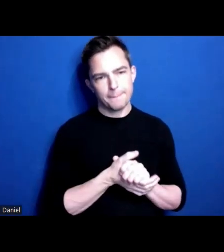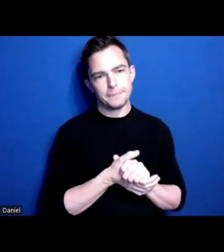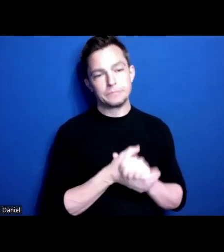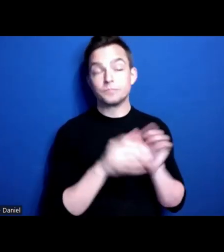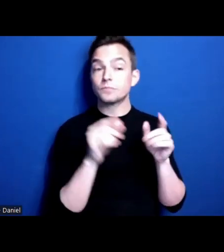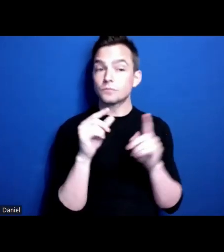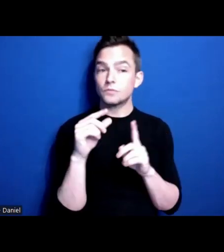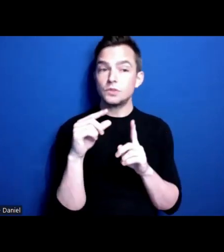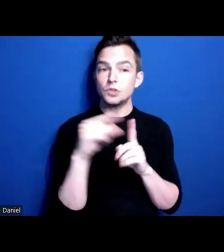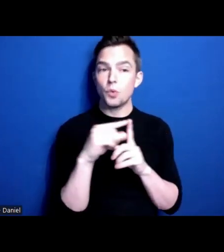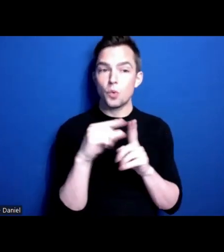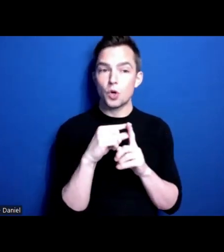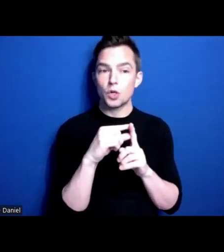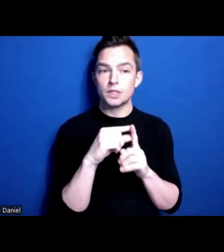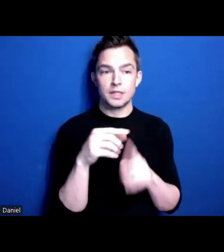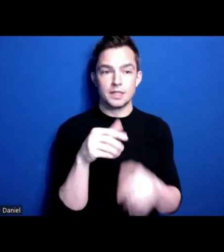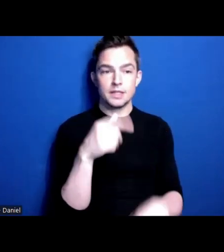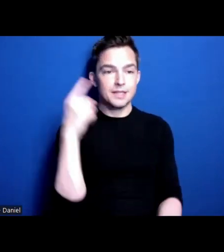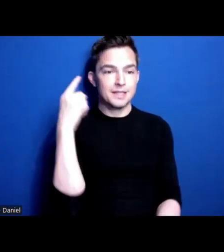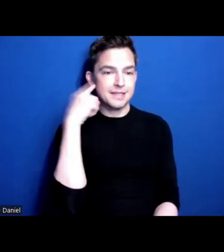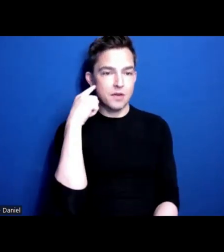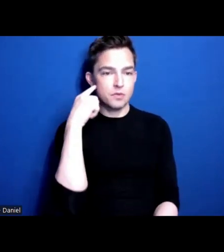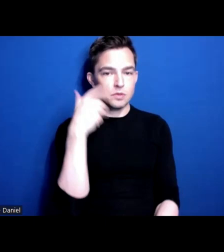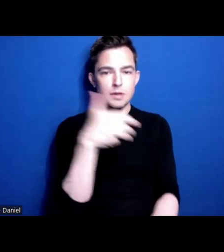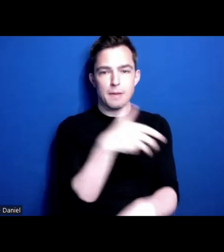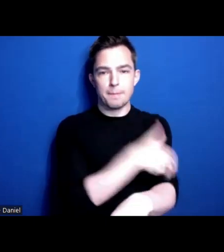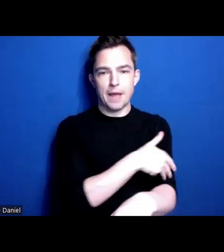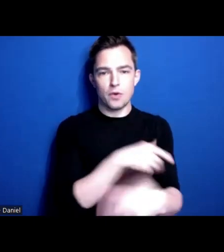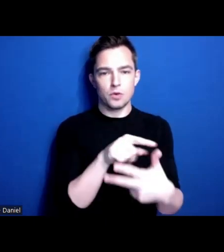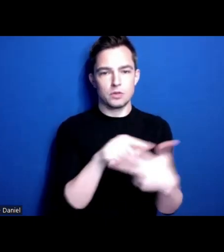Word, sound, power.